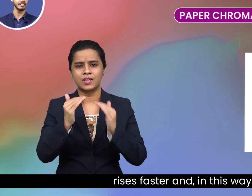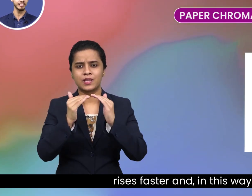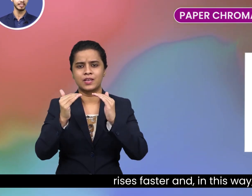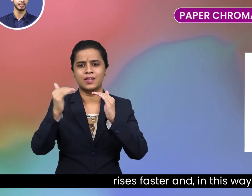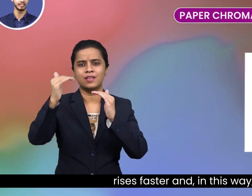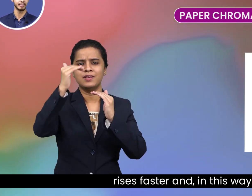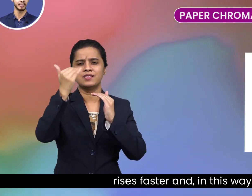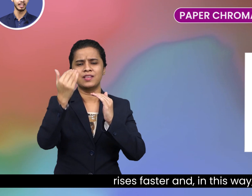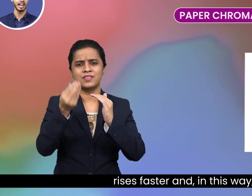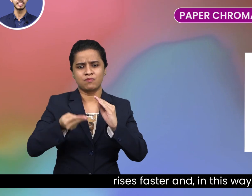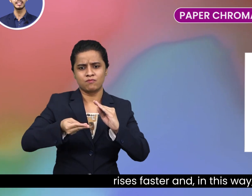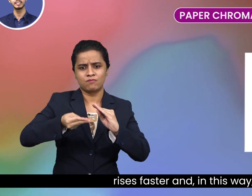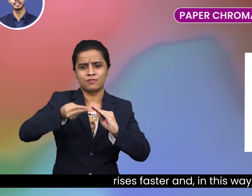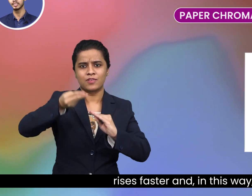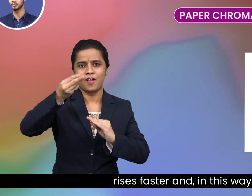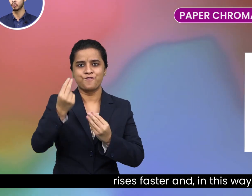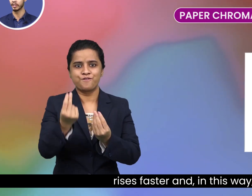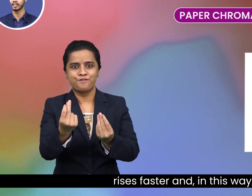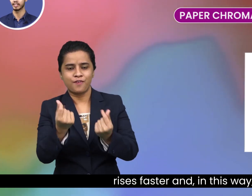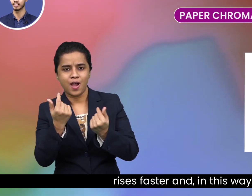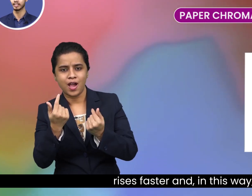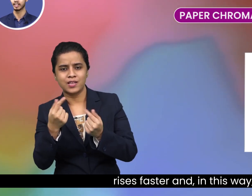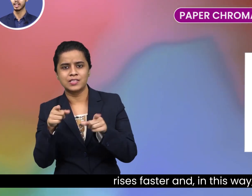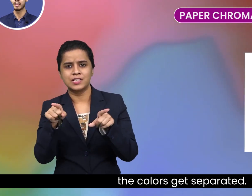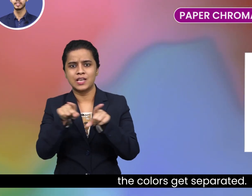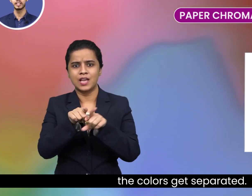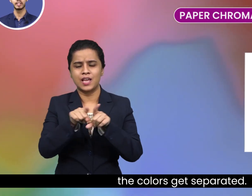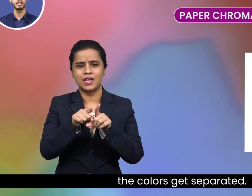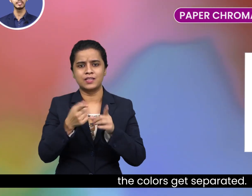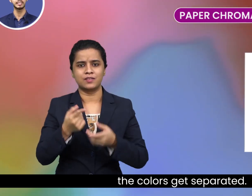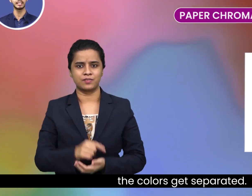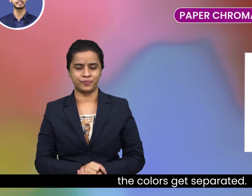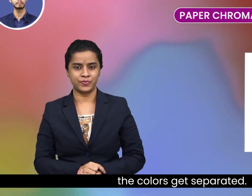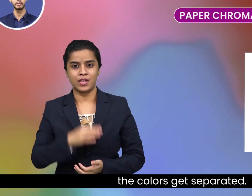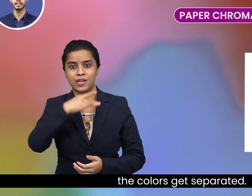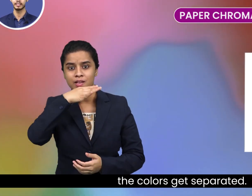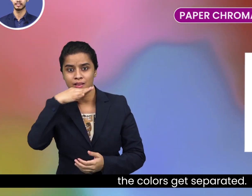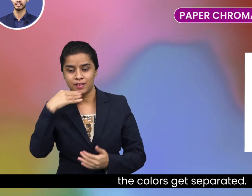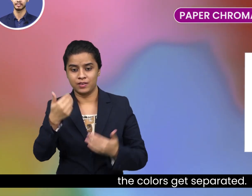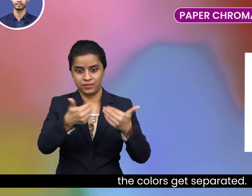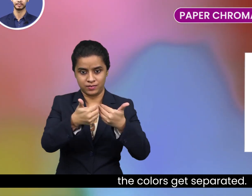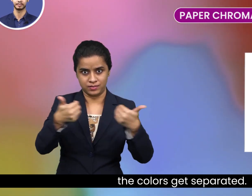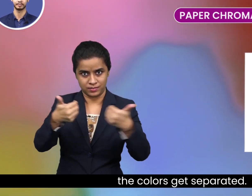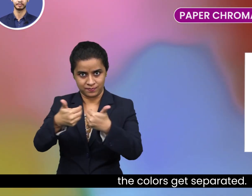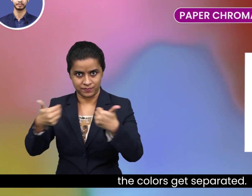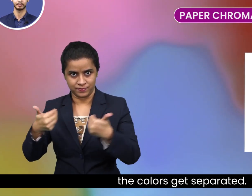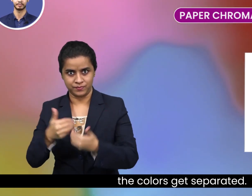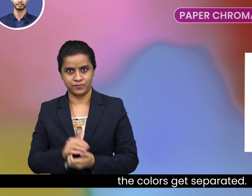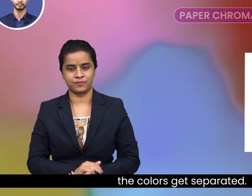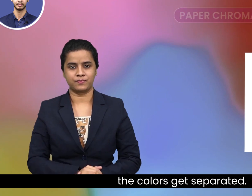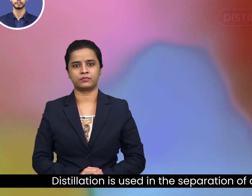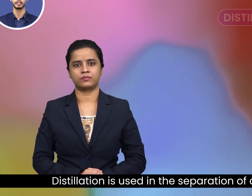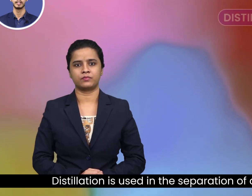rises faster, and in this way, the colors get separated.